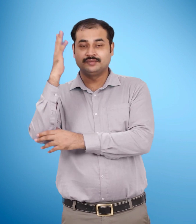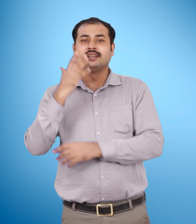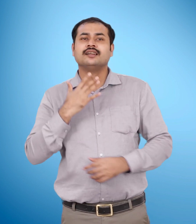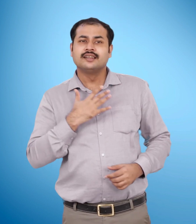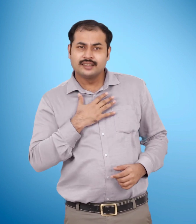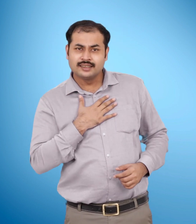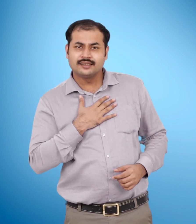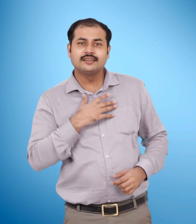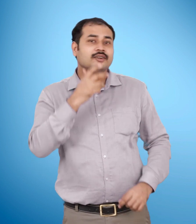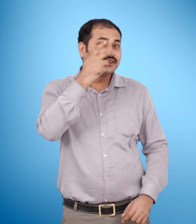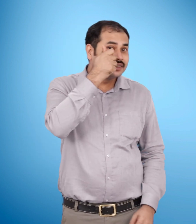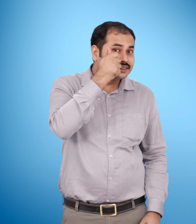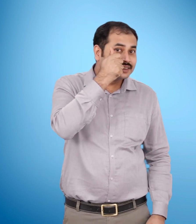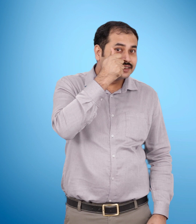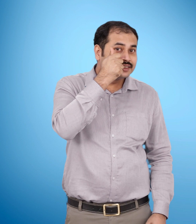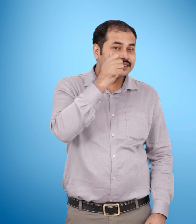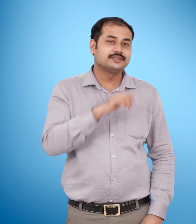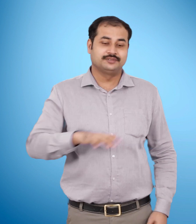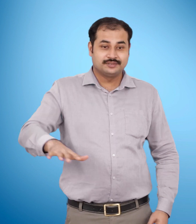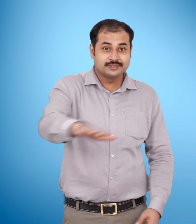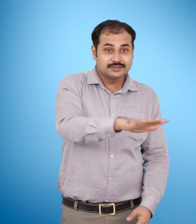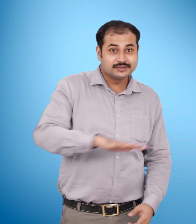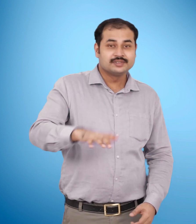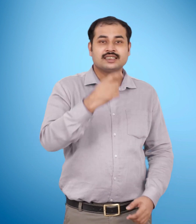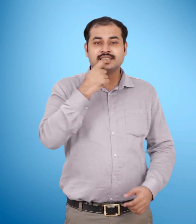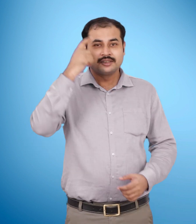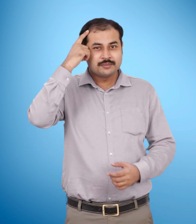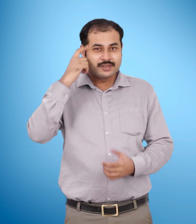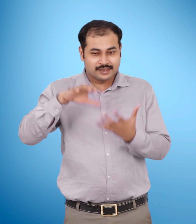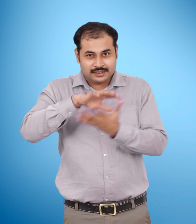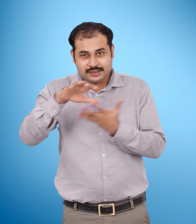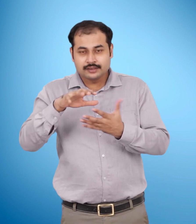are green or orange. The floor is gray or brown.